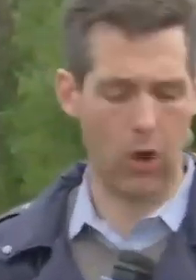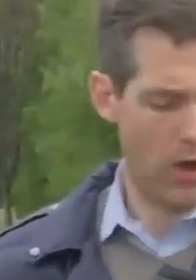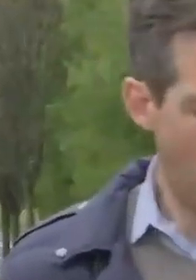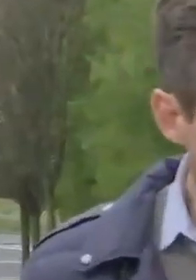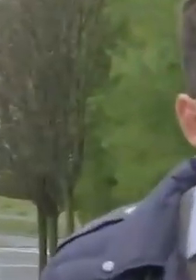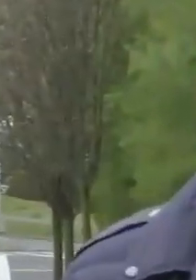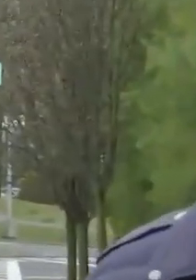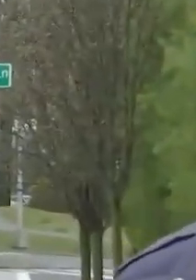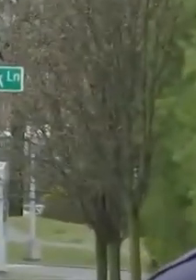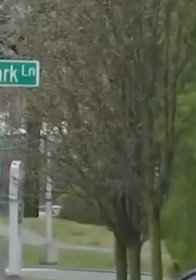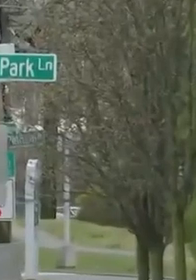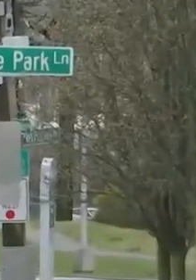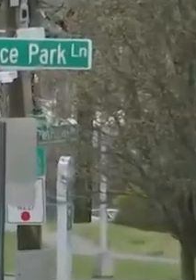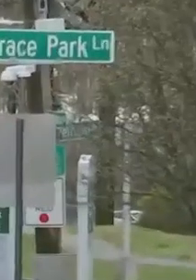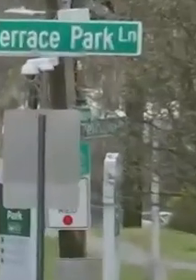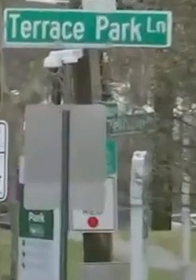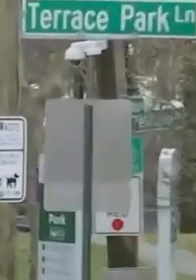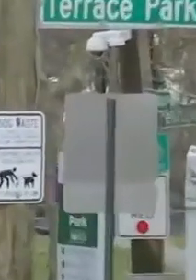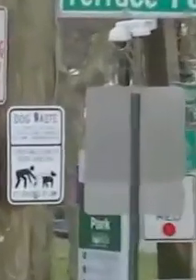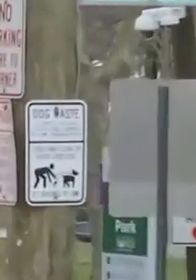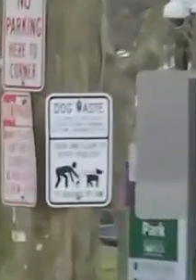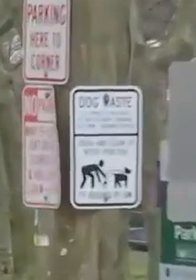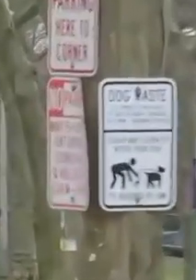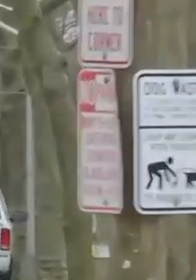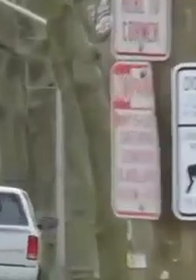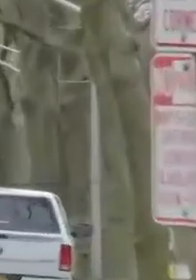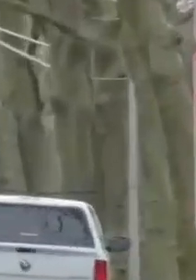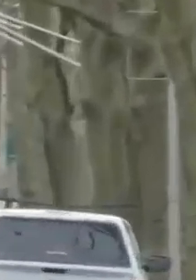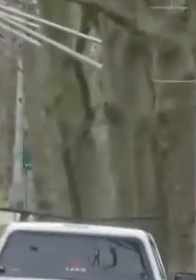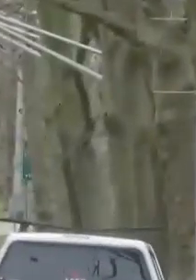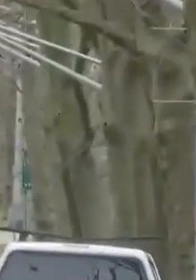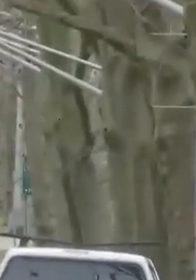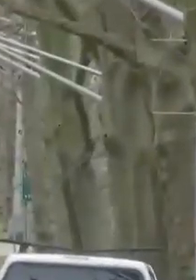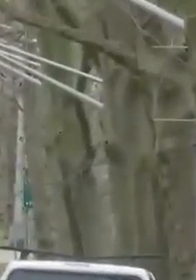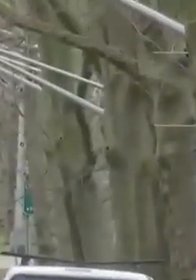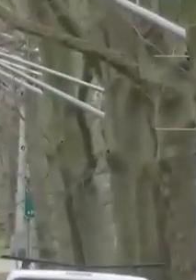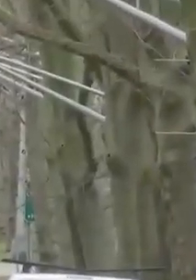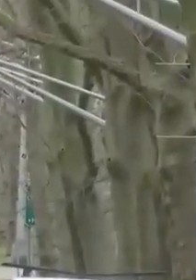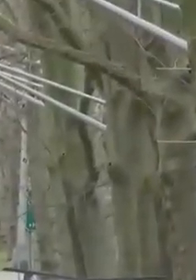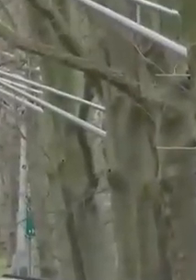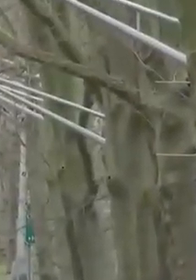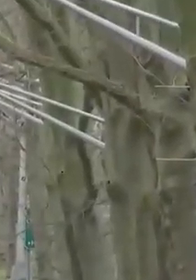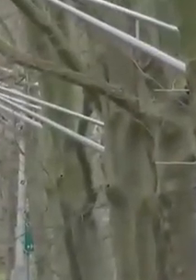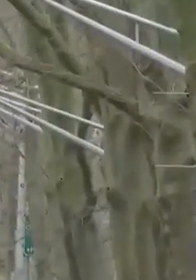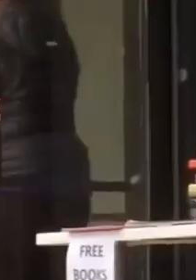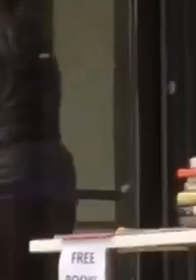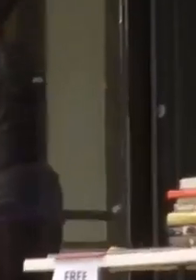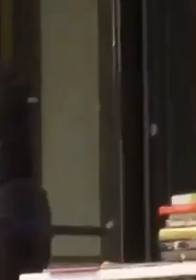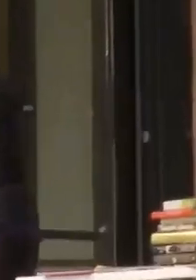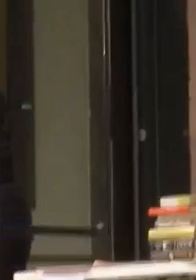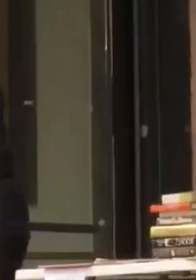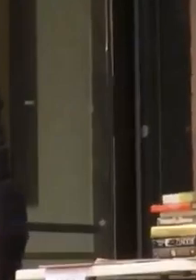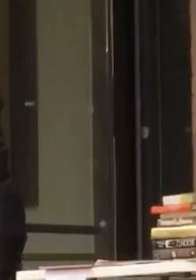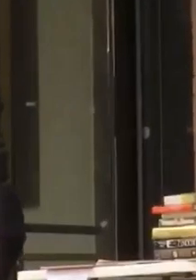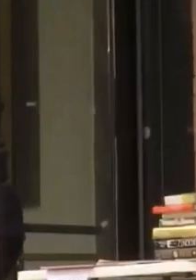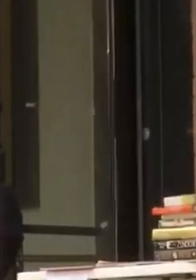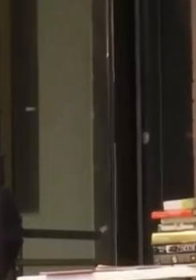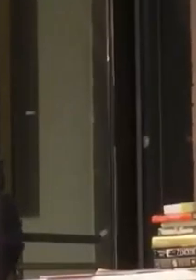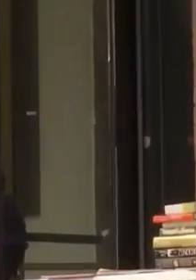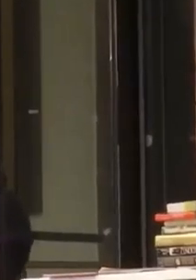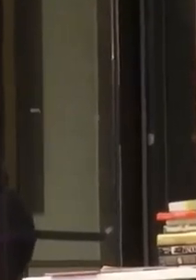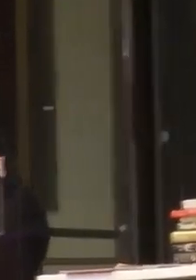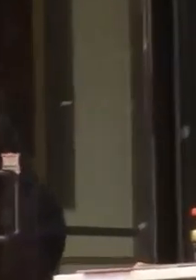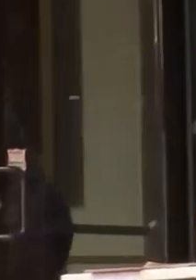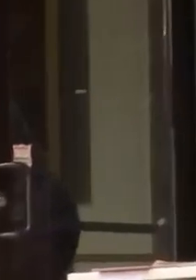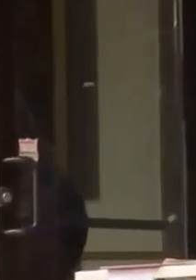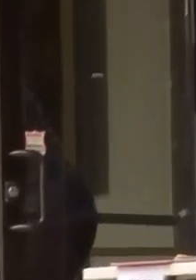week ago. Hundreds of people are being screened across town. Neighbors are banding together. 1 week into